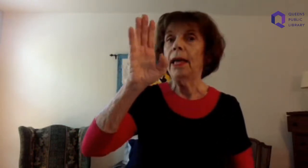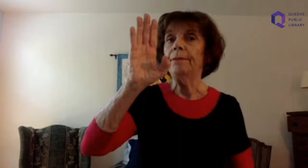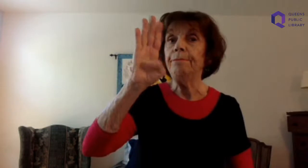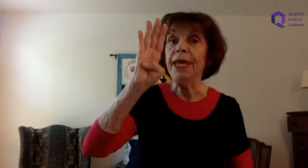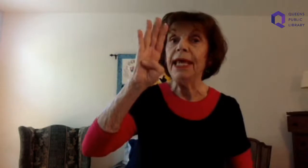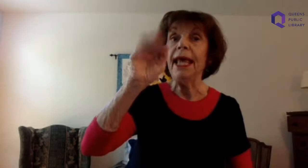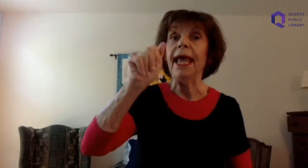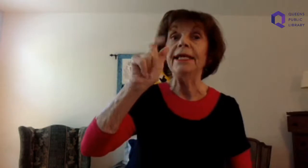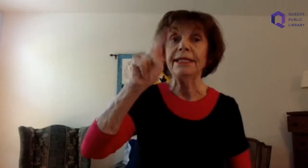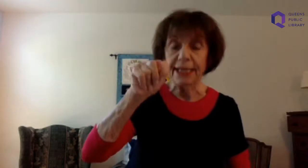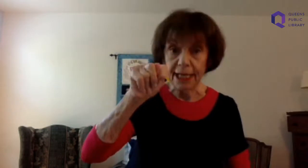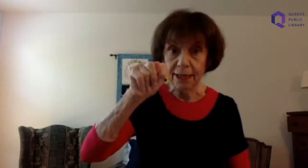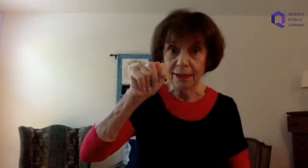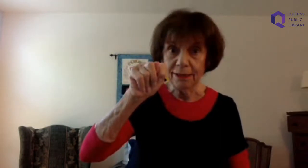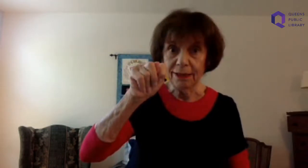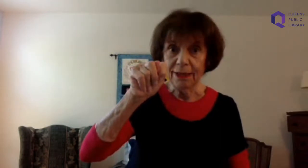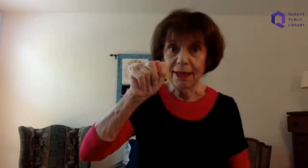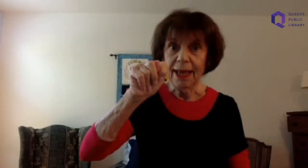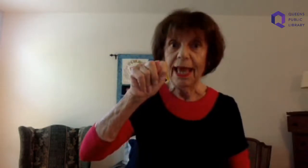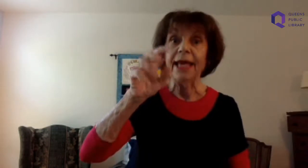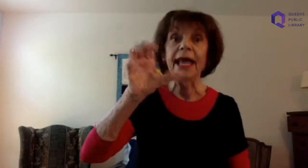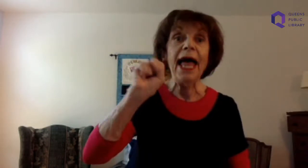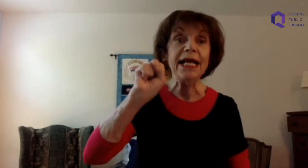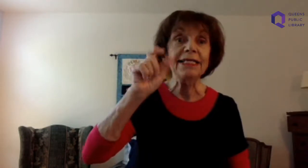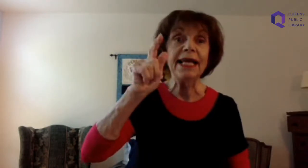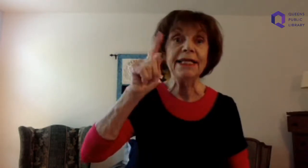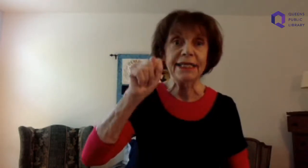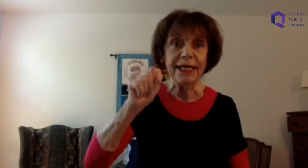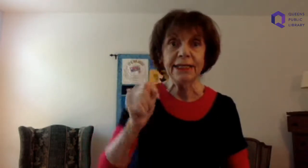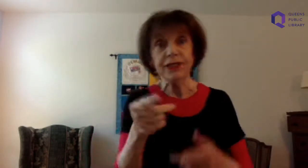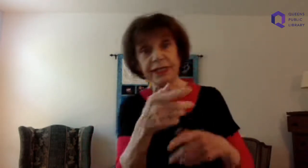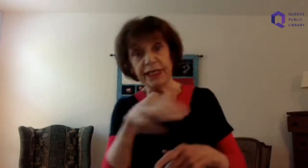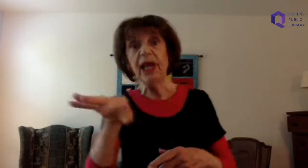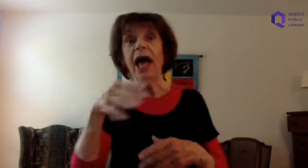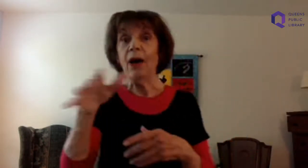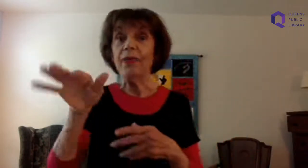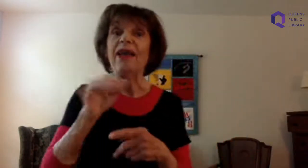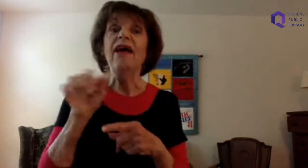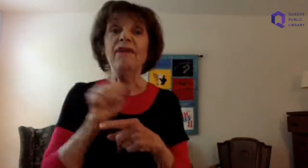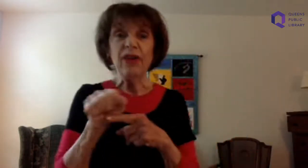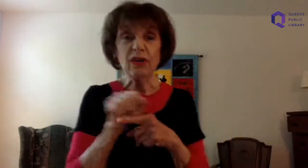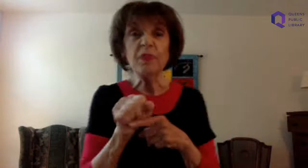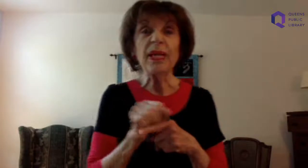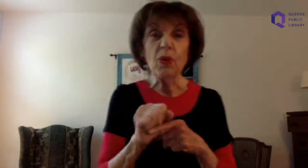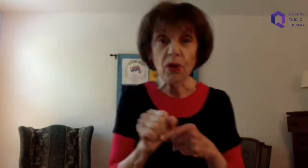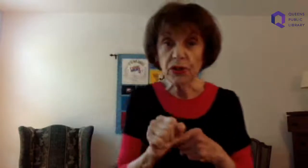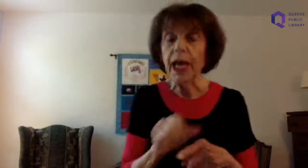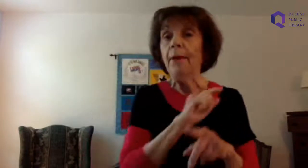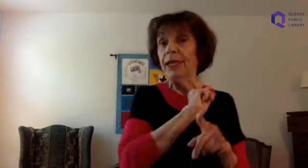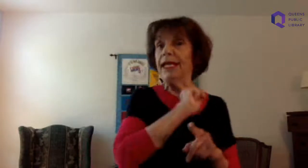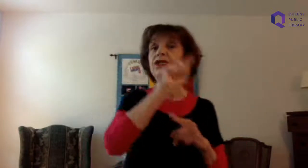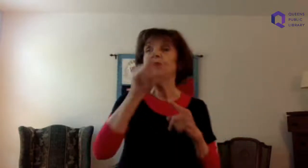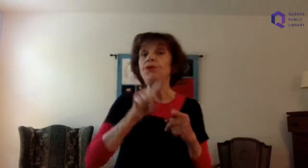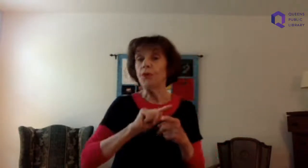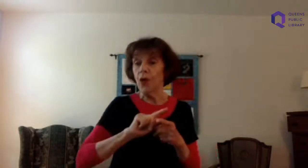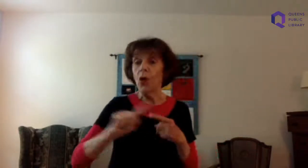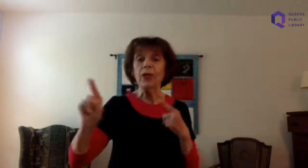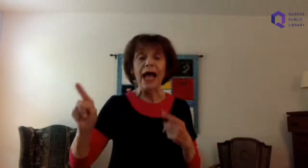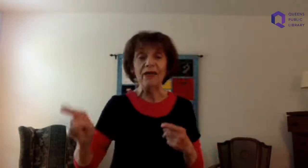And B, A, T. And S, A, T. So you see how that finger spelling works. But let's go through the whole